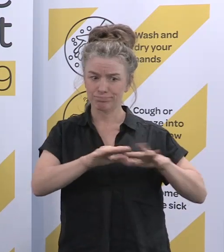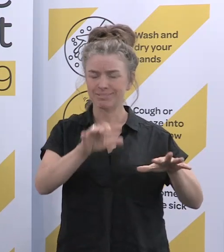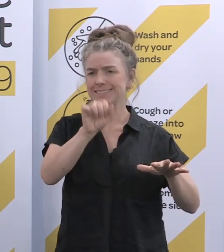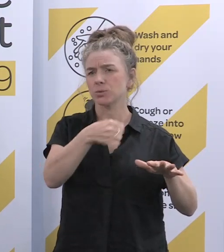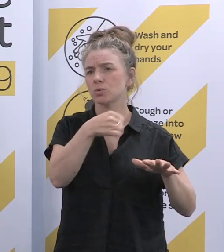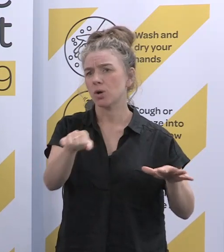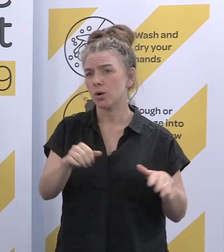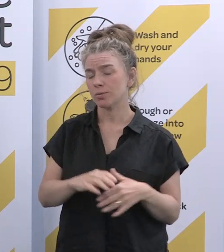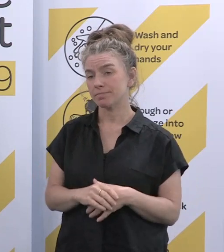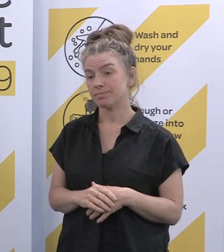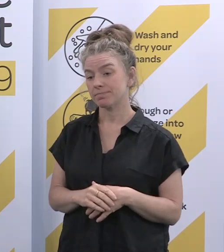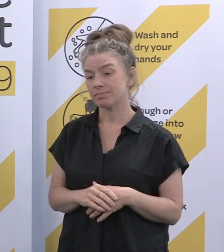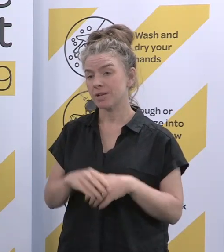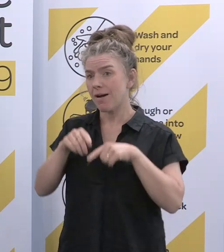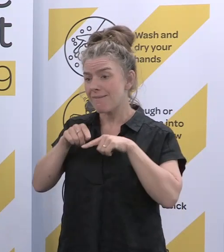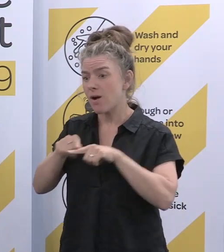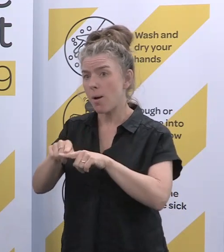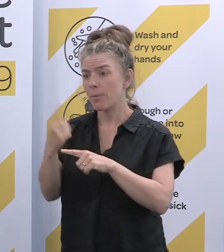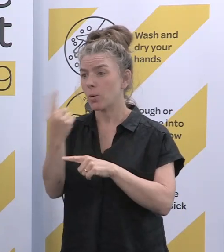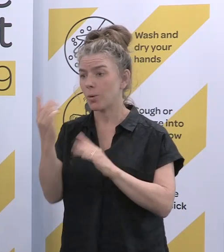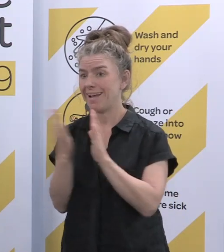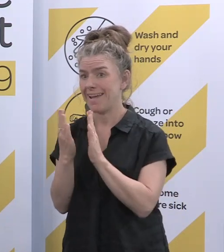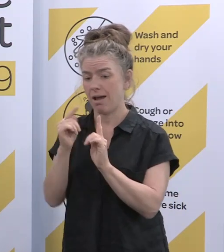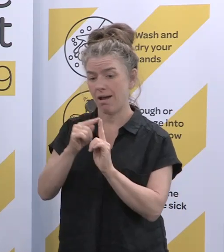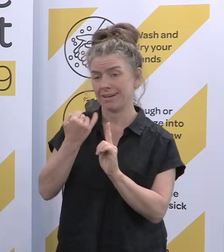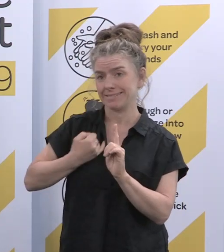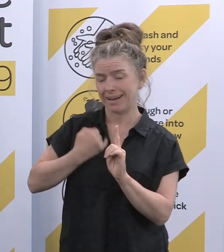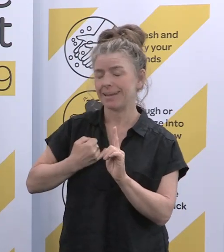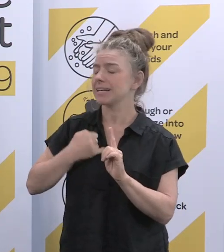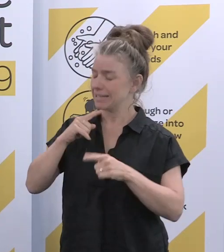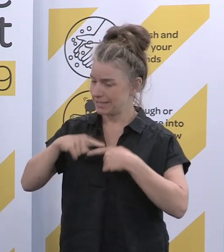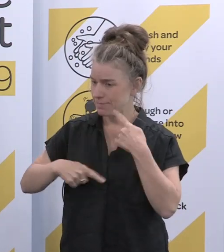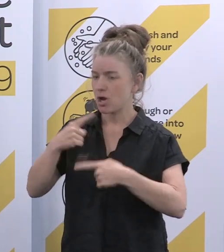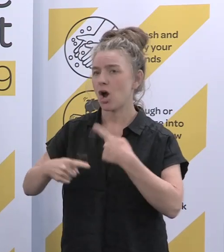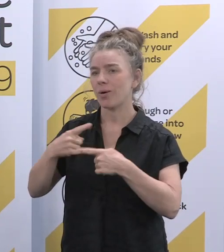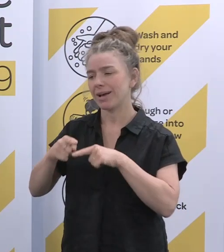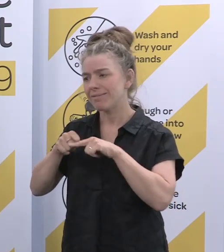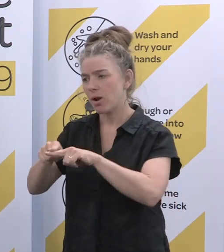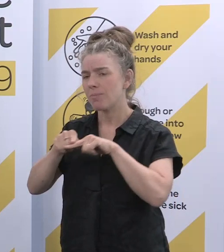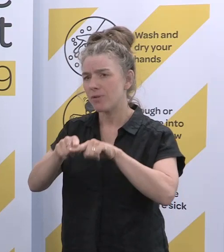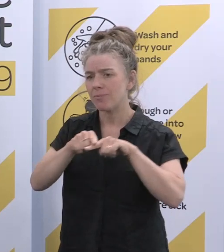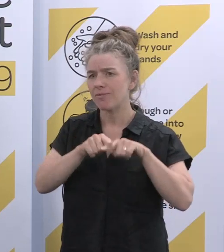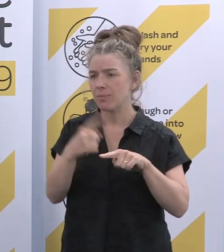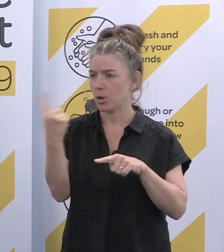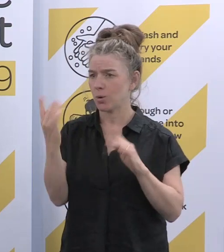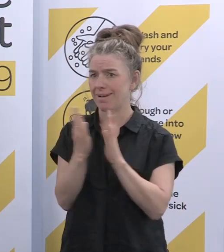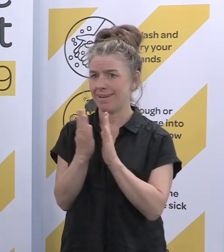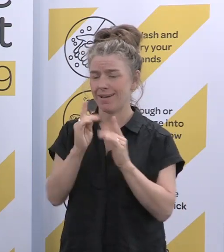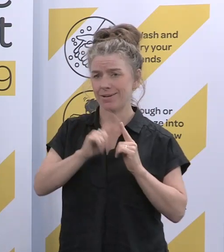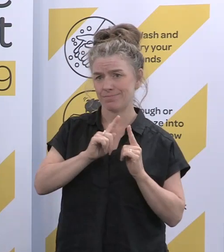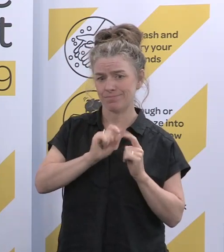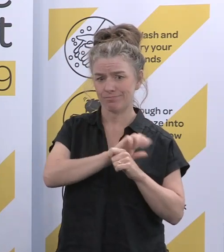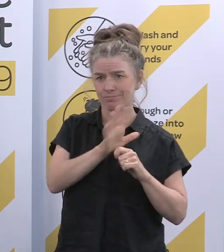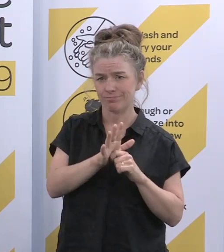Contact tracing for all cases is ongoing. What I would like to reiterate here is that we have expected